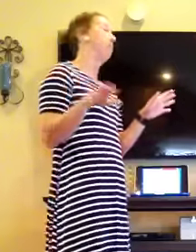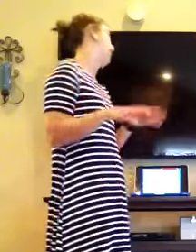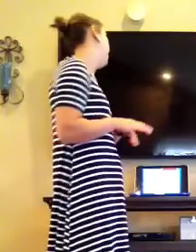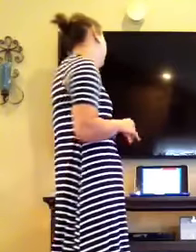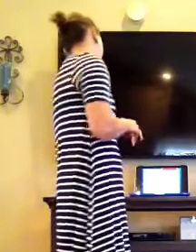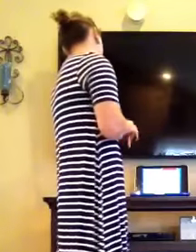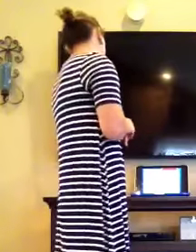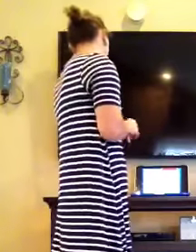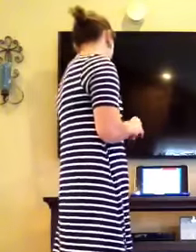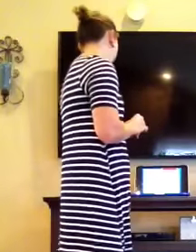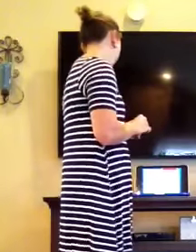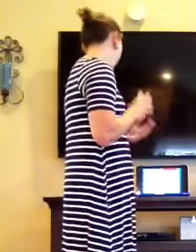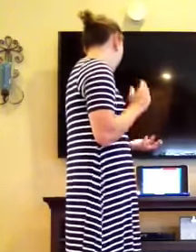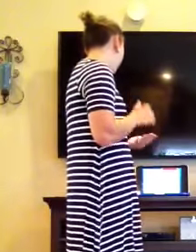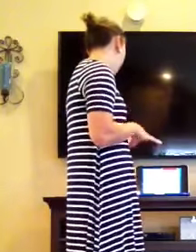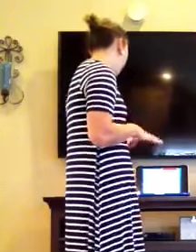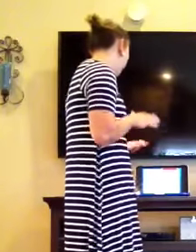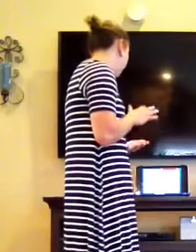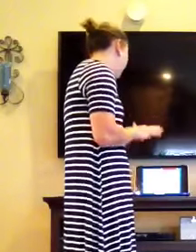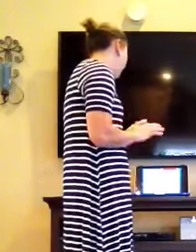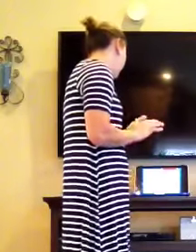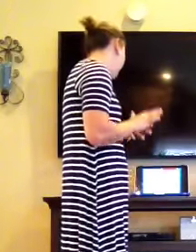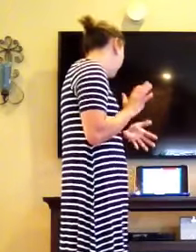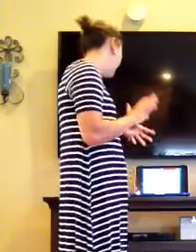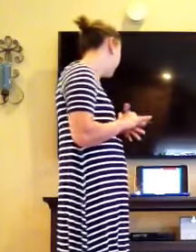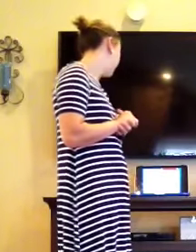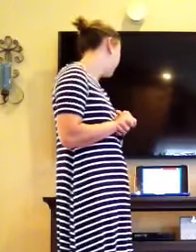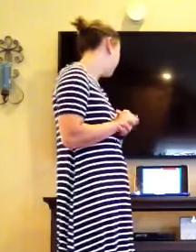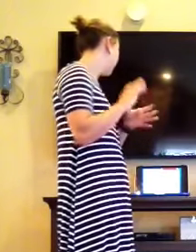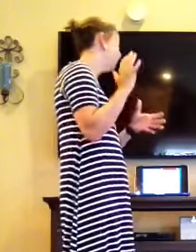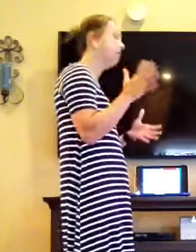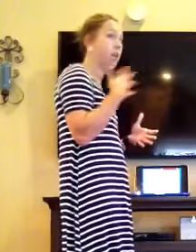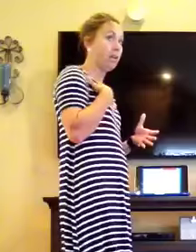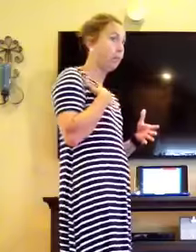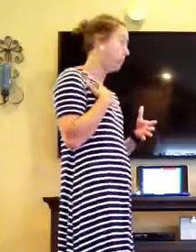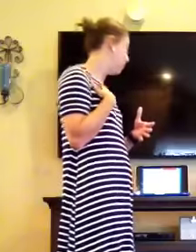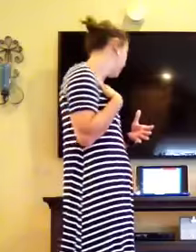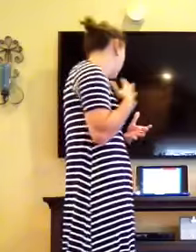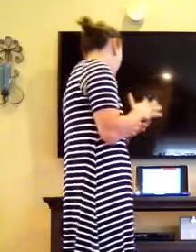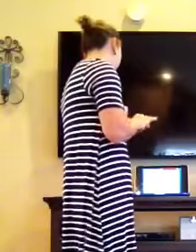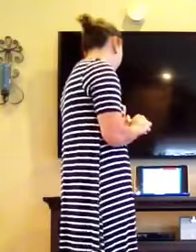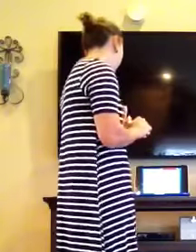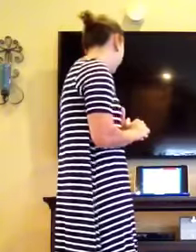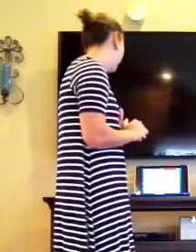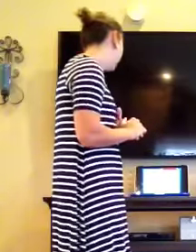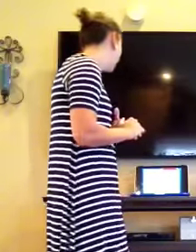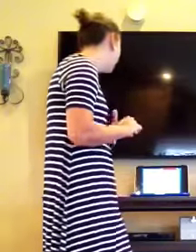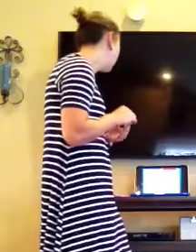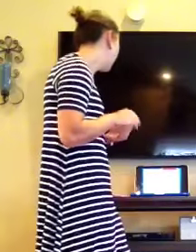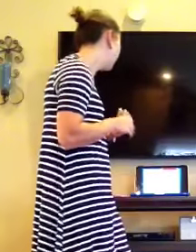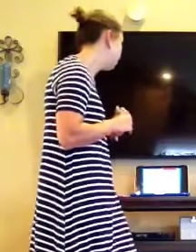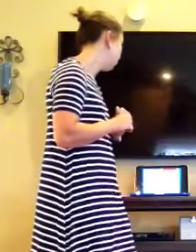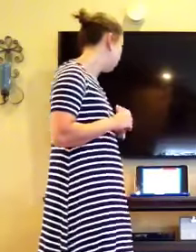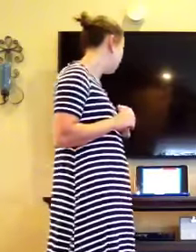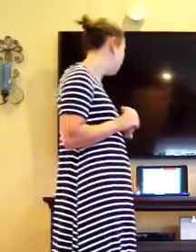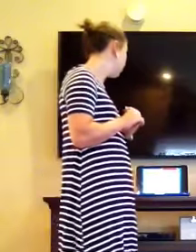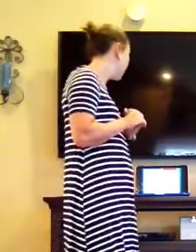time. The group will discuss an estimate. Discuss an estimate on how much instructional